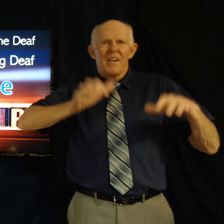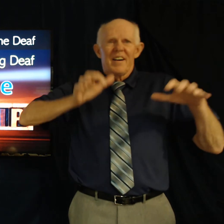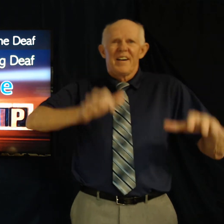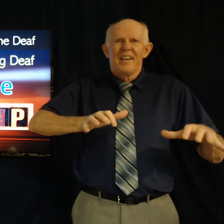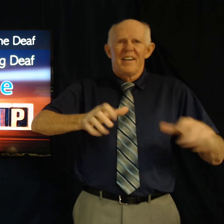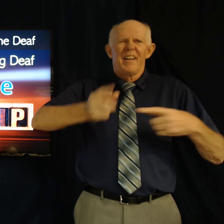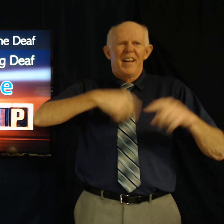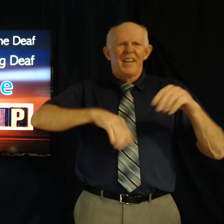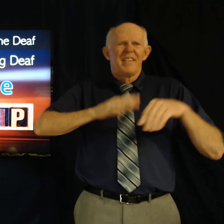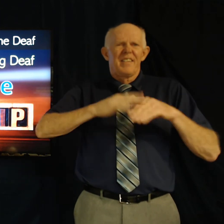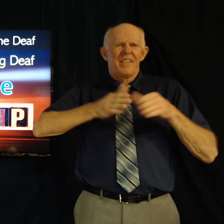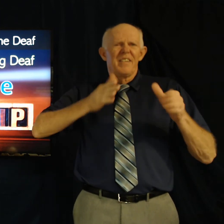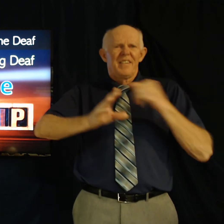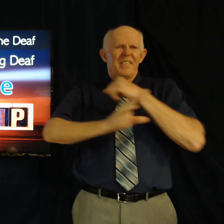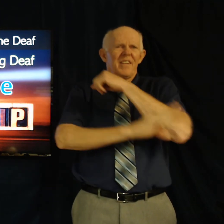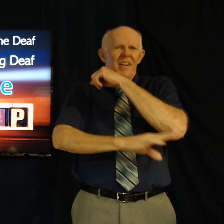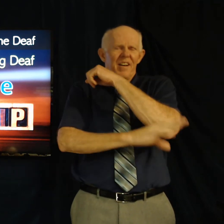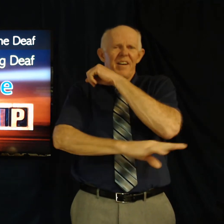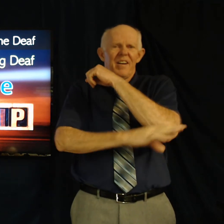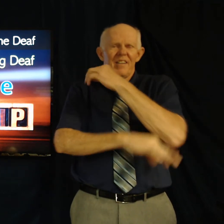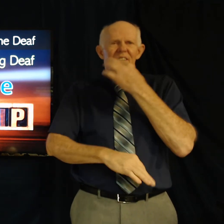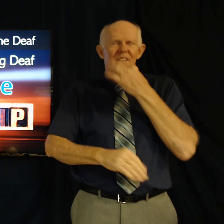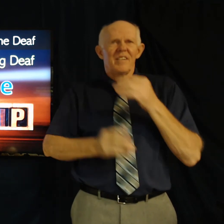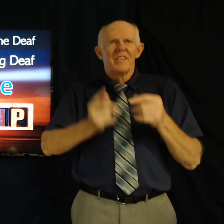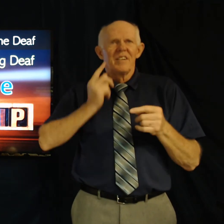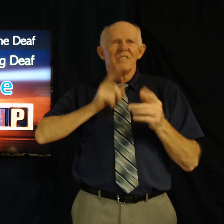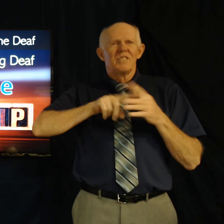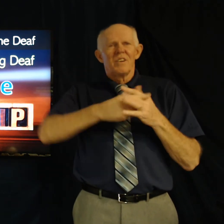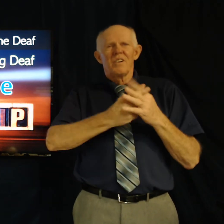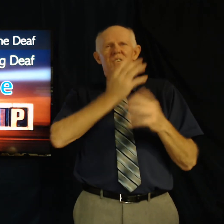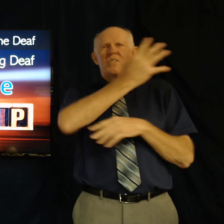It's rainy, chilly, it's like fall.